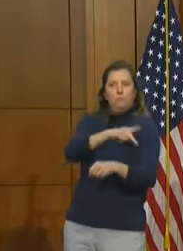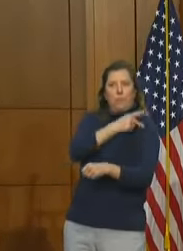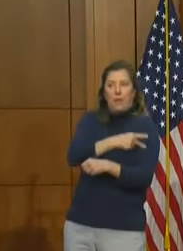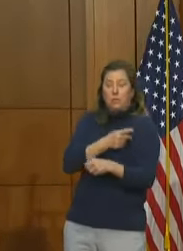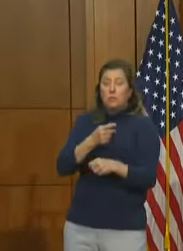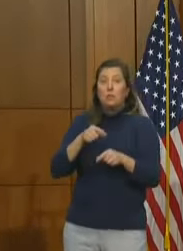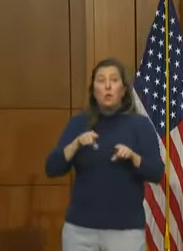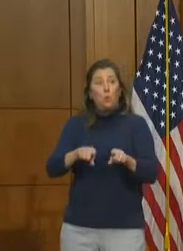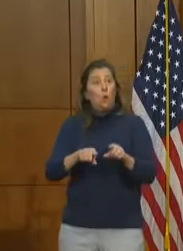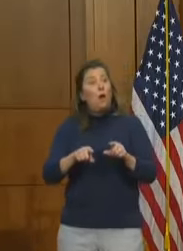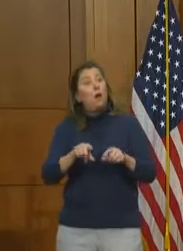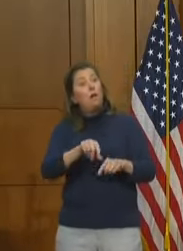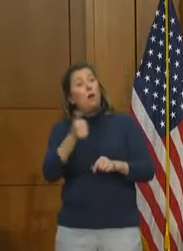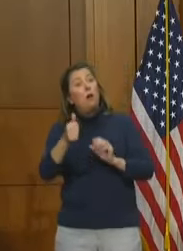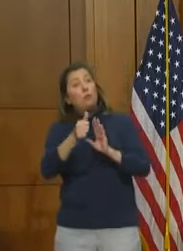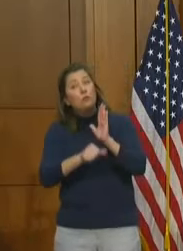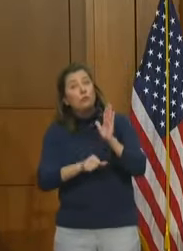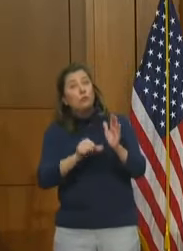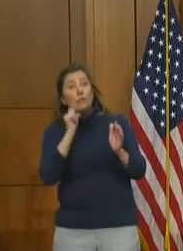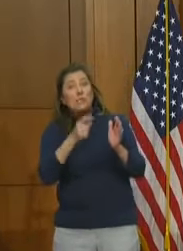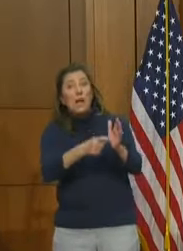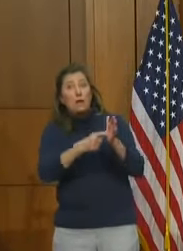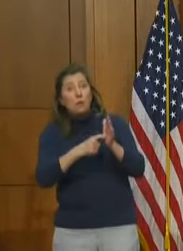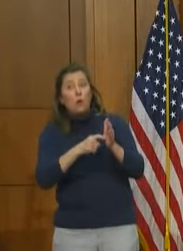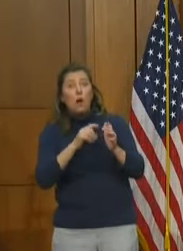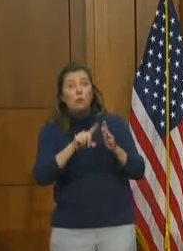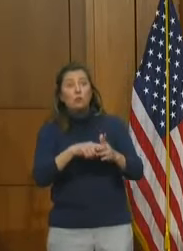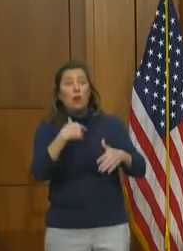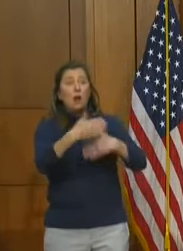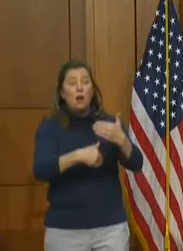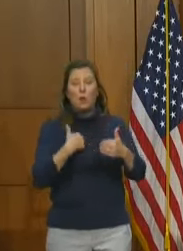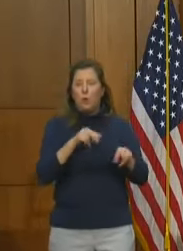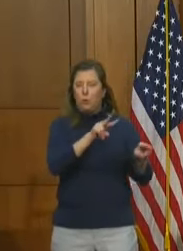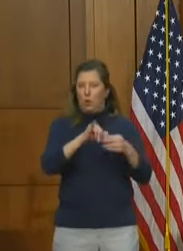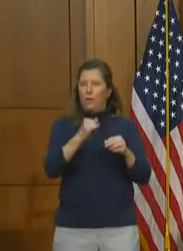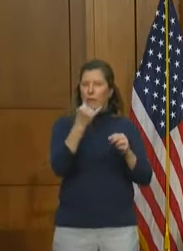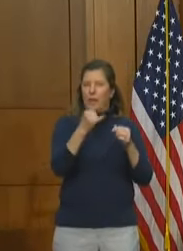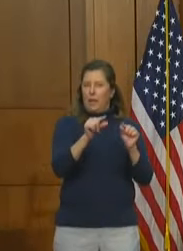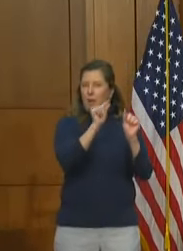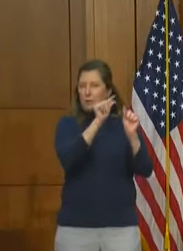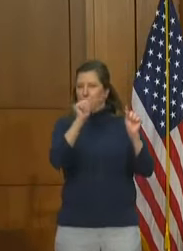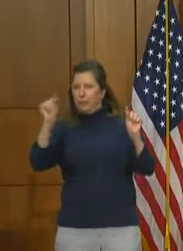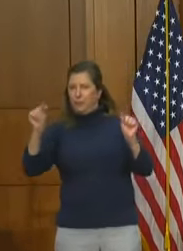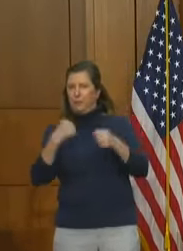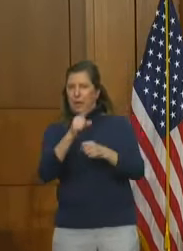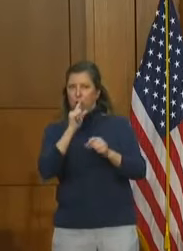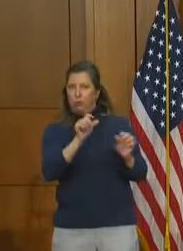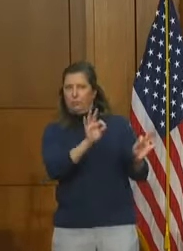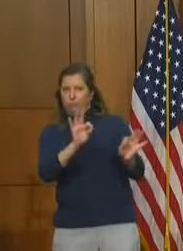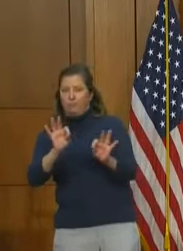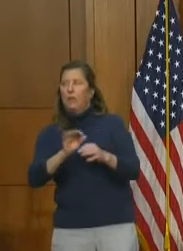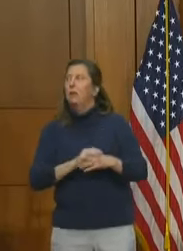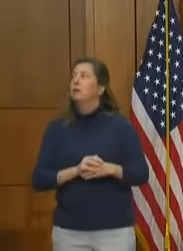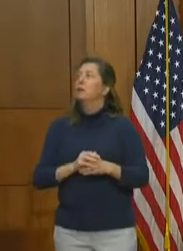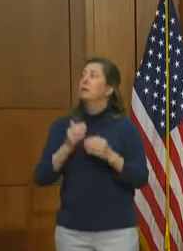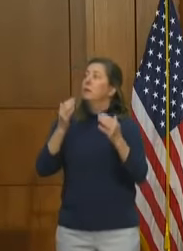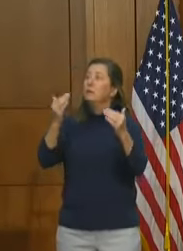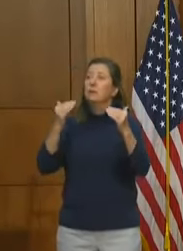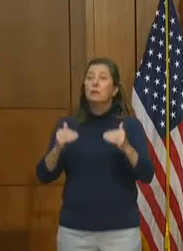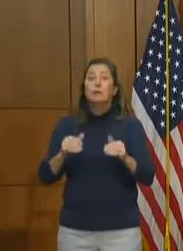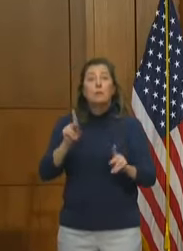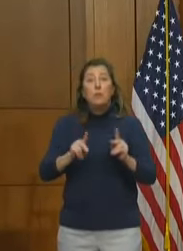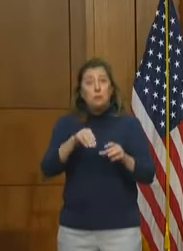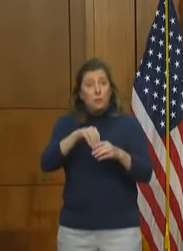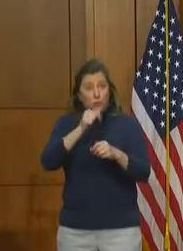surgeries continue to resume. The next chart shows us how many people who have COVID